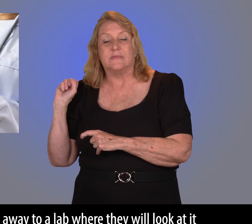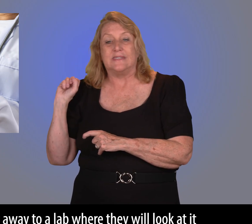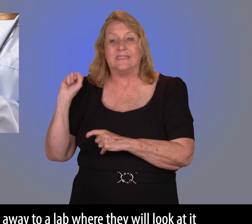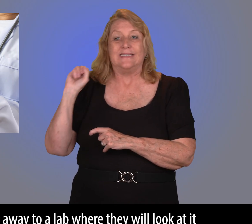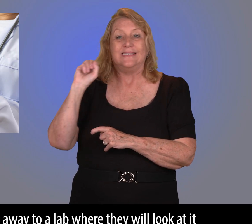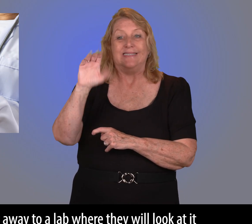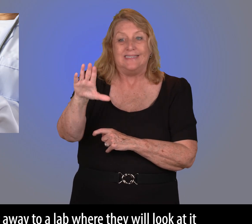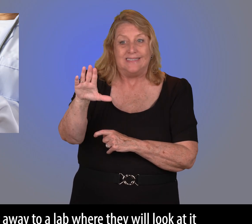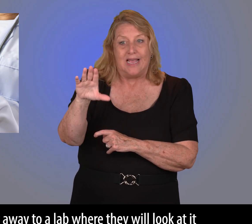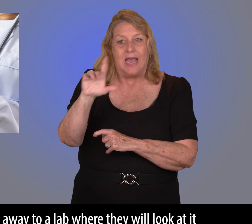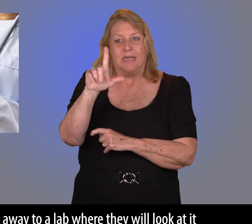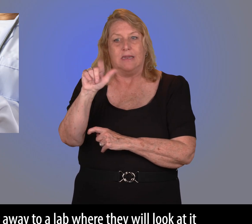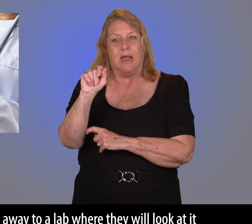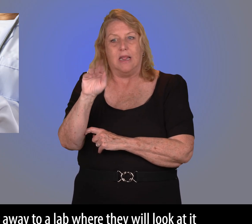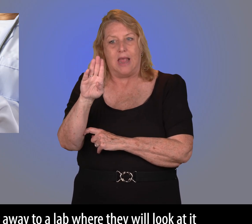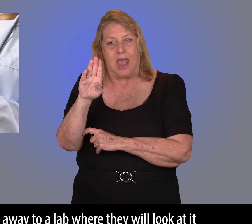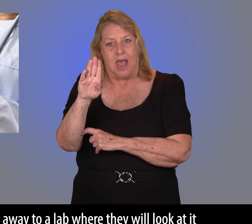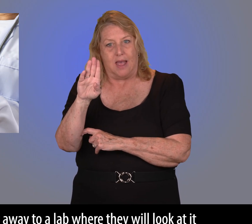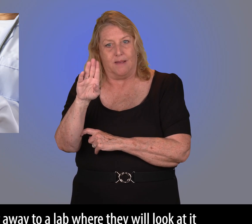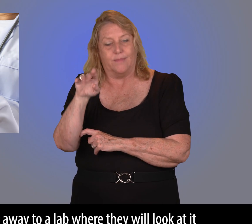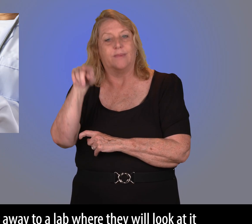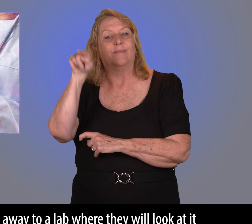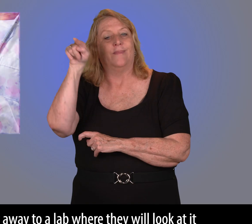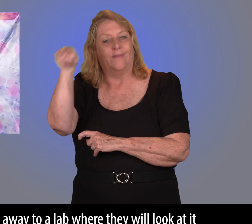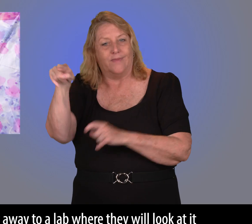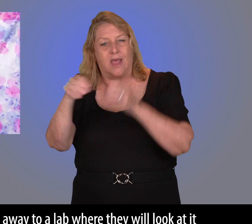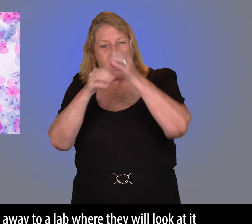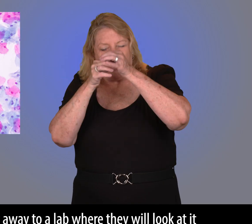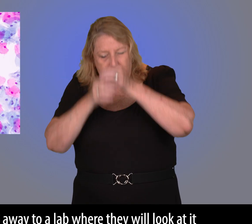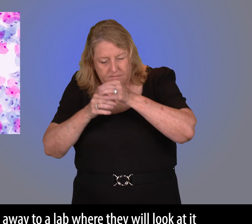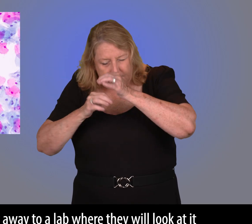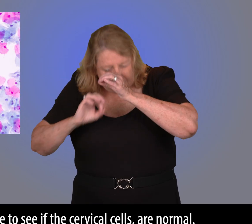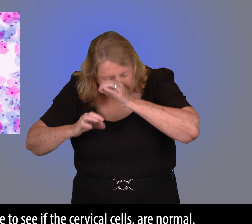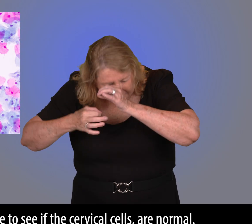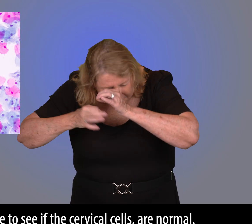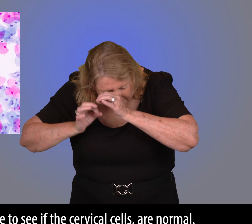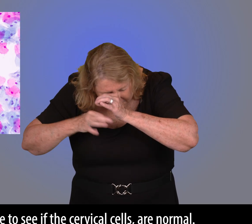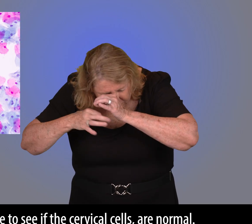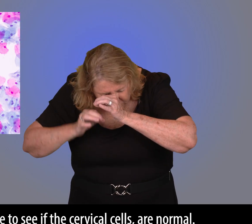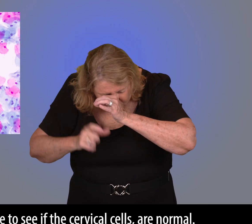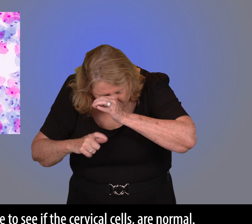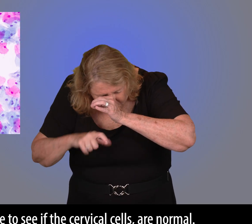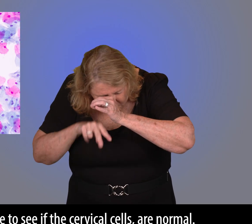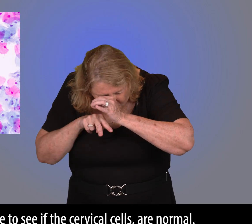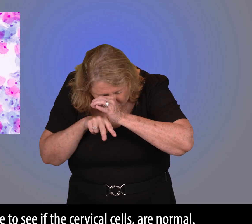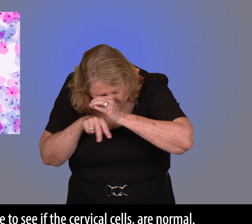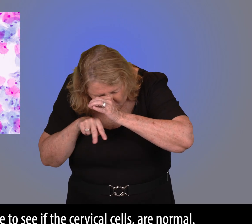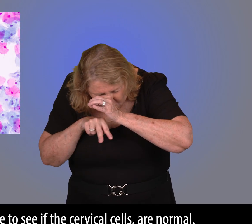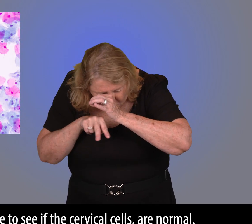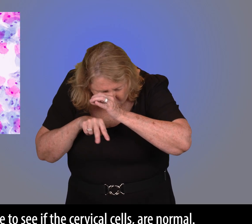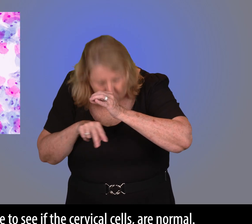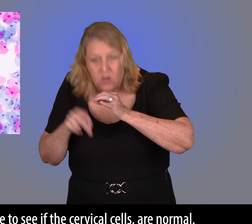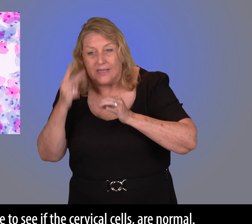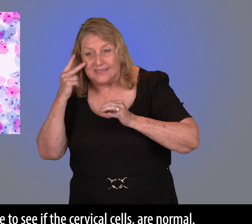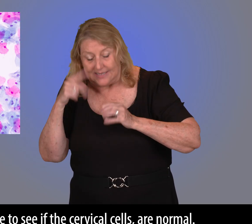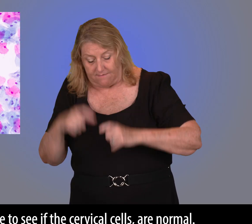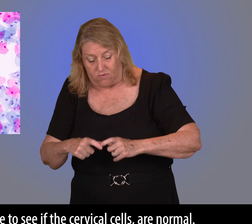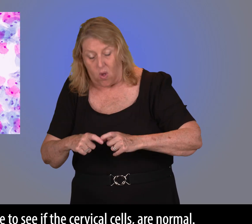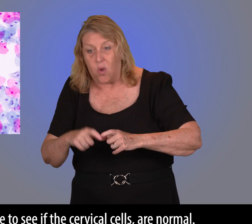This sample is sent away to a lab where they will look at it under a microscope to see if the cervical cells are normal.